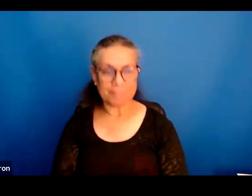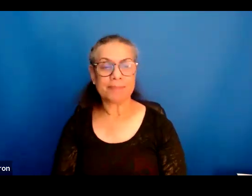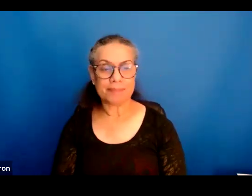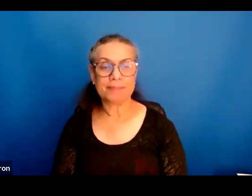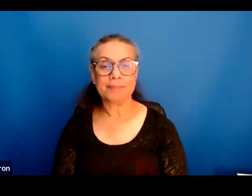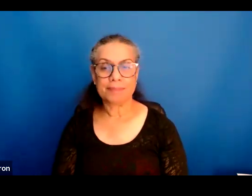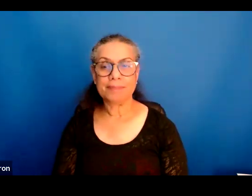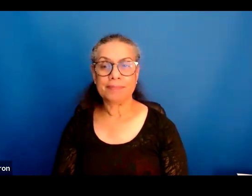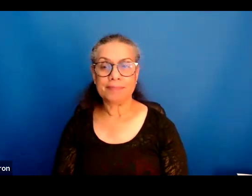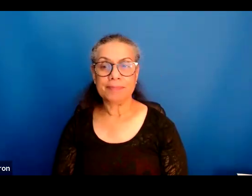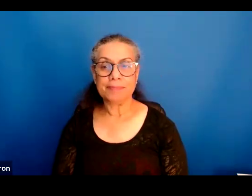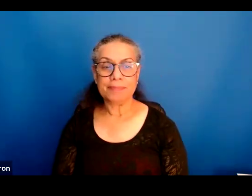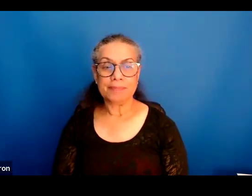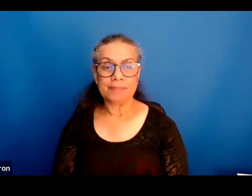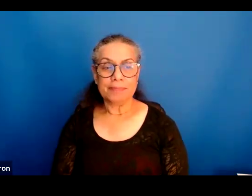Right here.